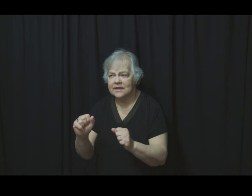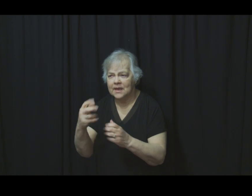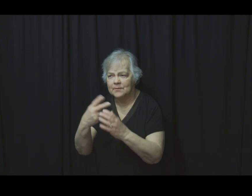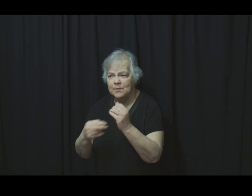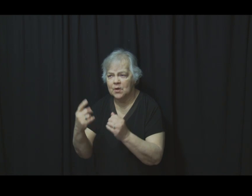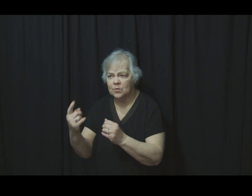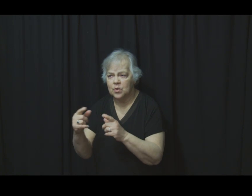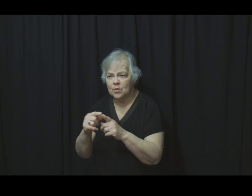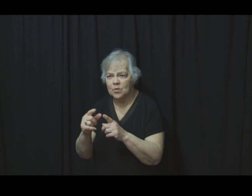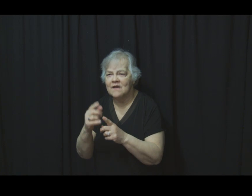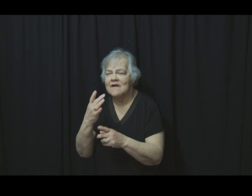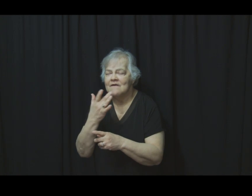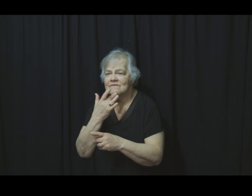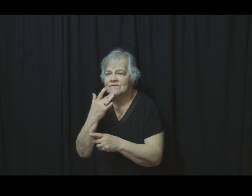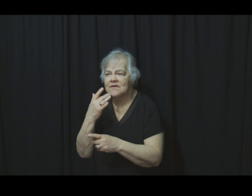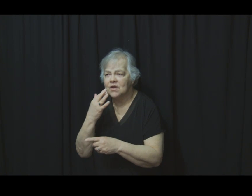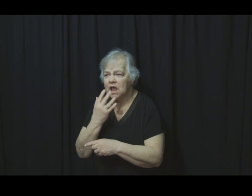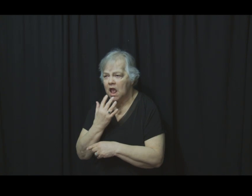please. Favorite color?